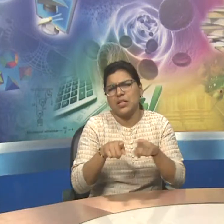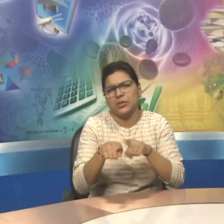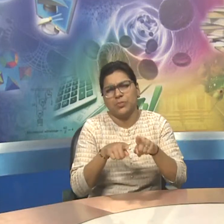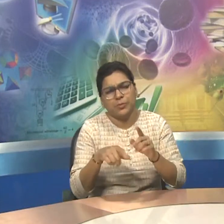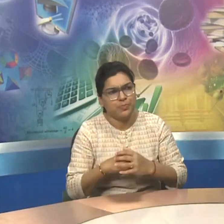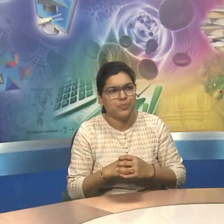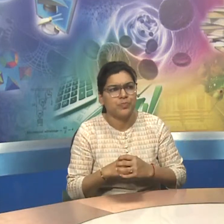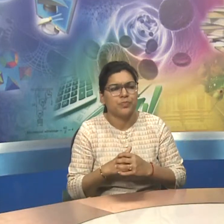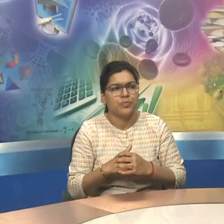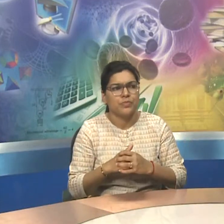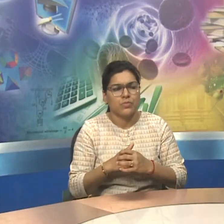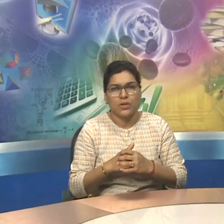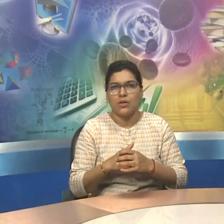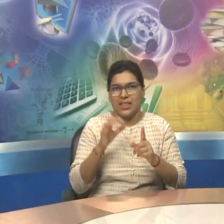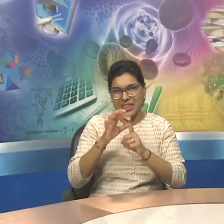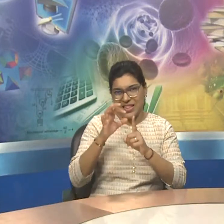the right to vote